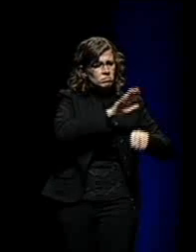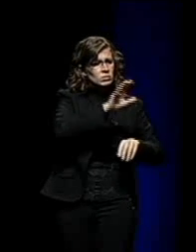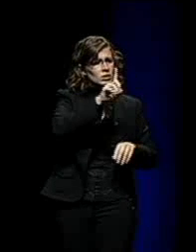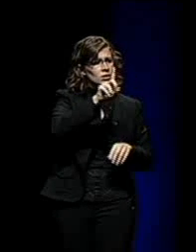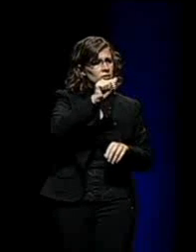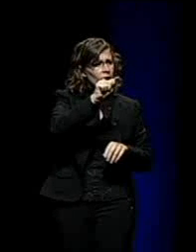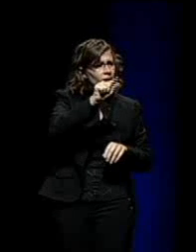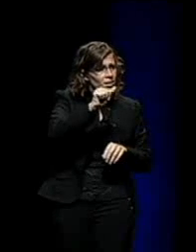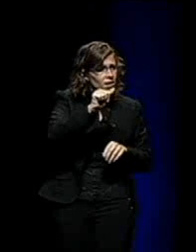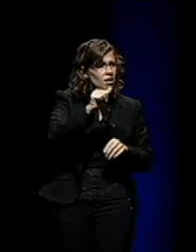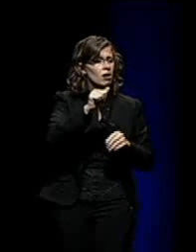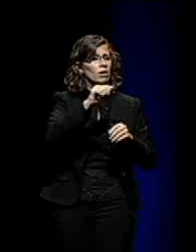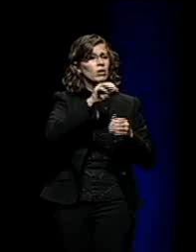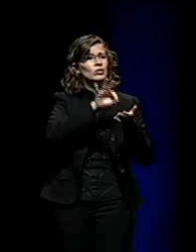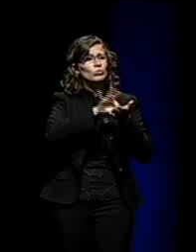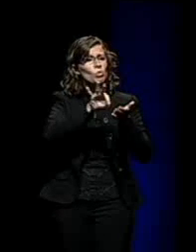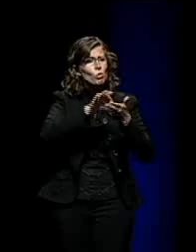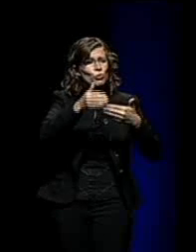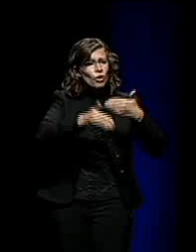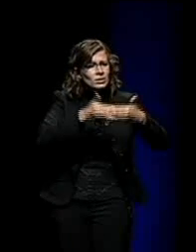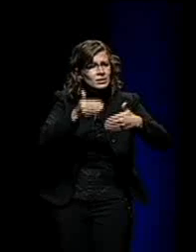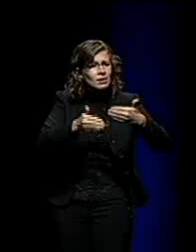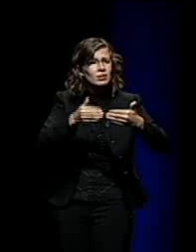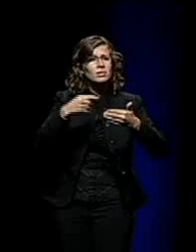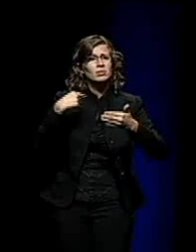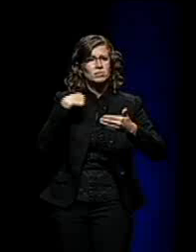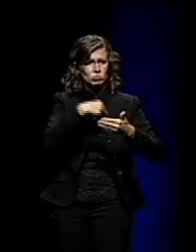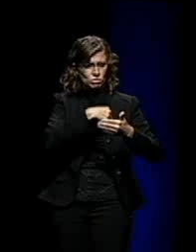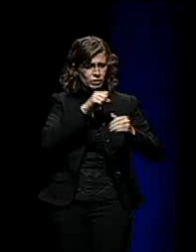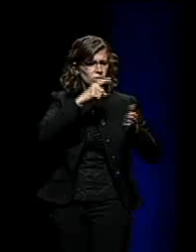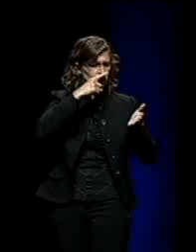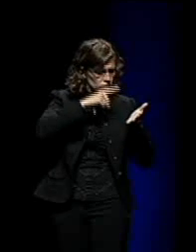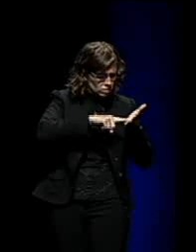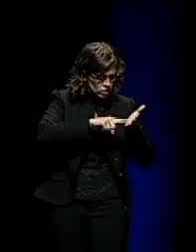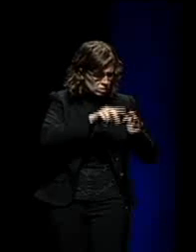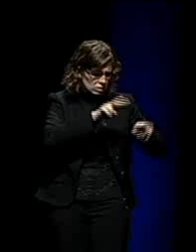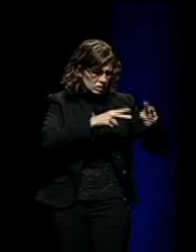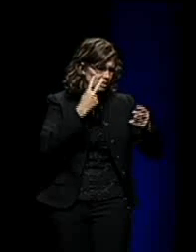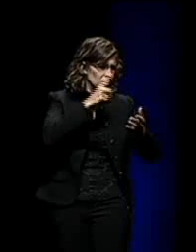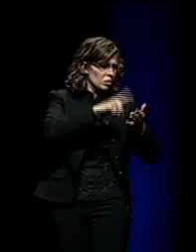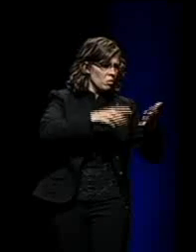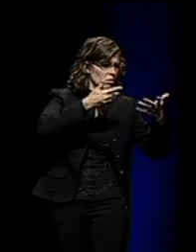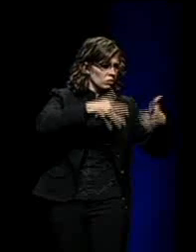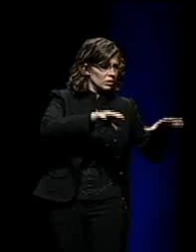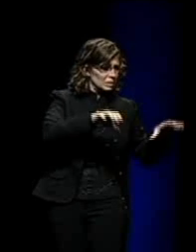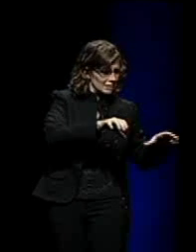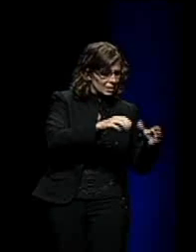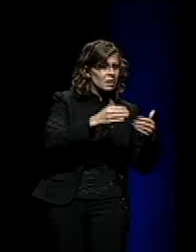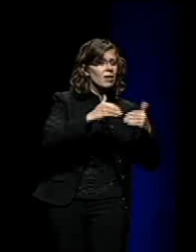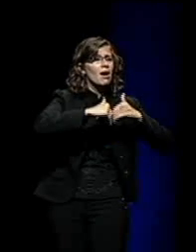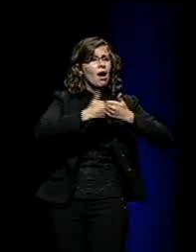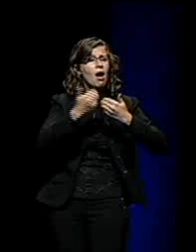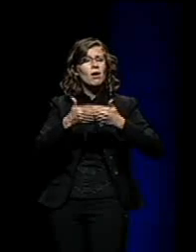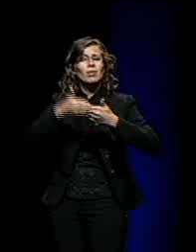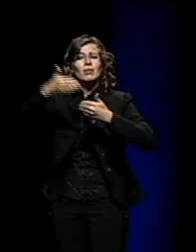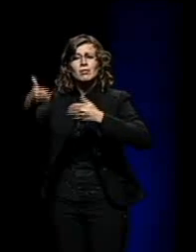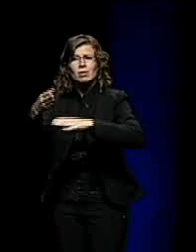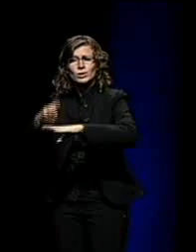indicates, and looking at the scoring process and asking the question, how can we make this better? What's the facts about the current situation, and how